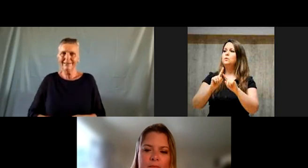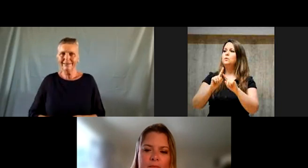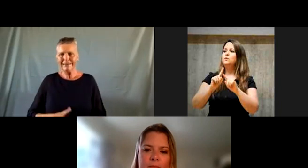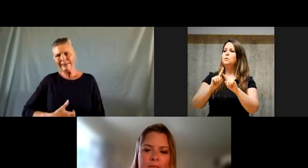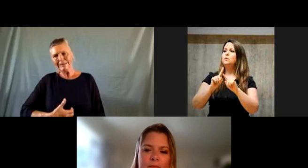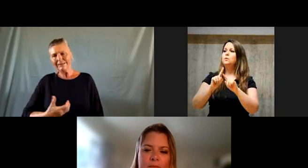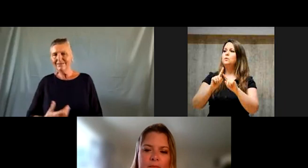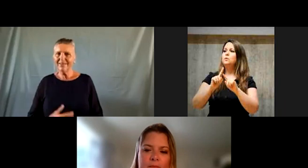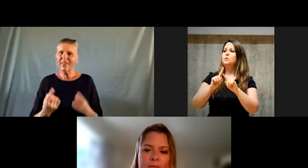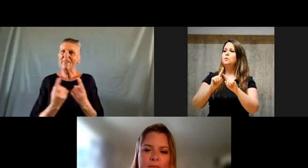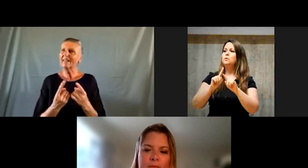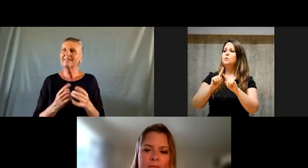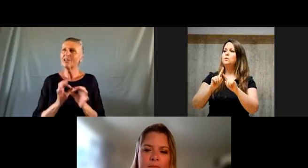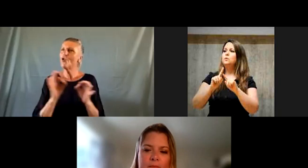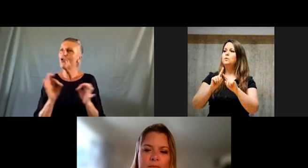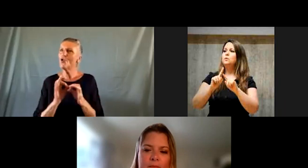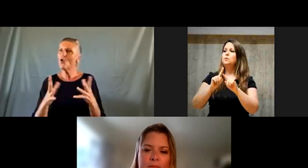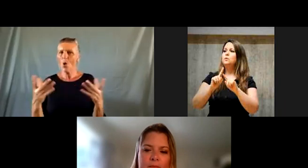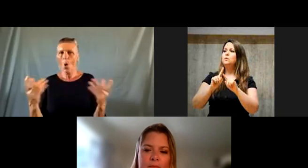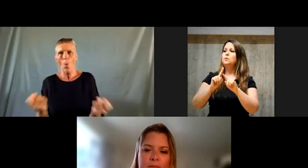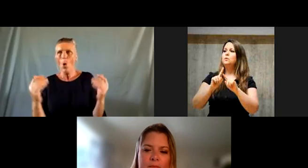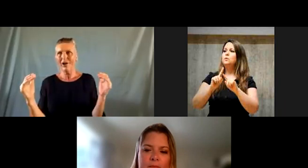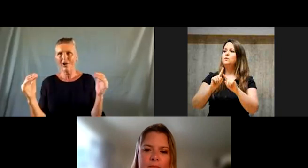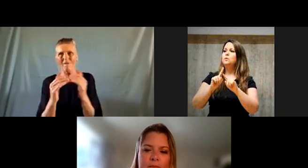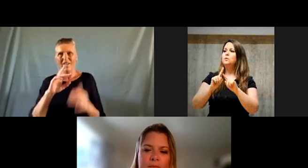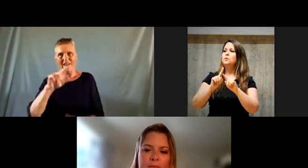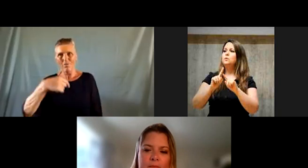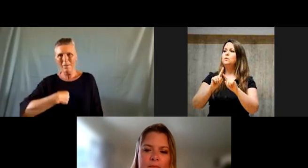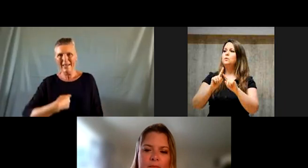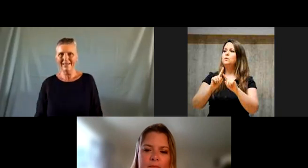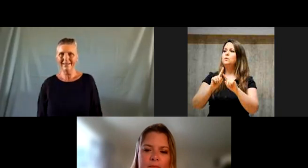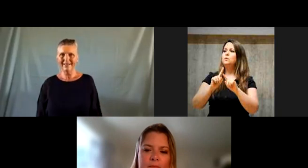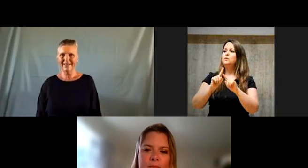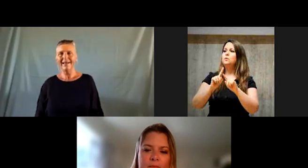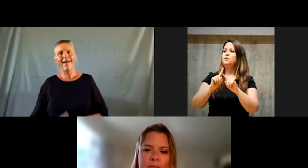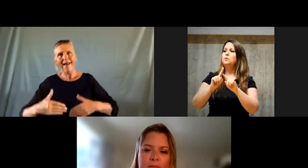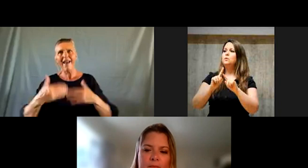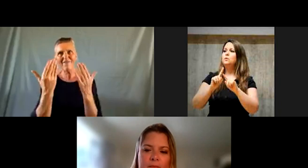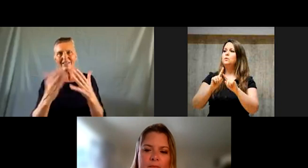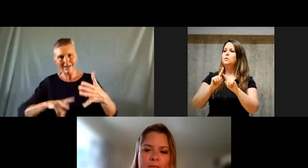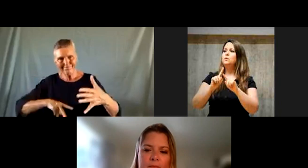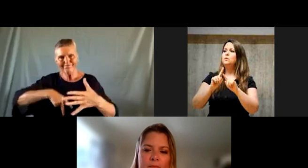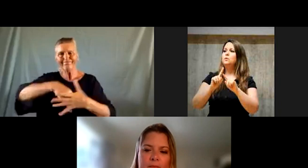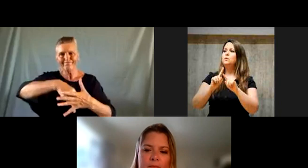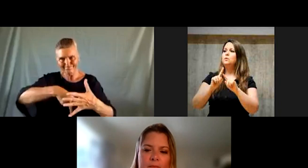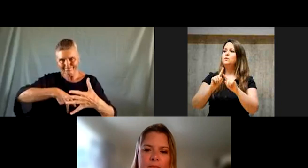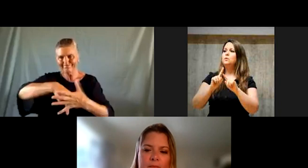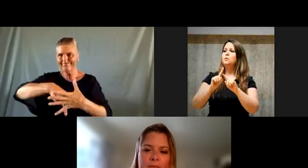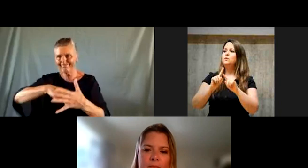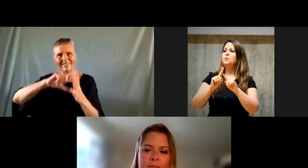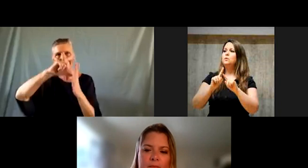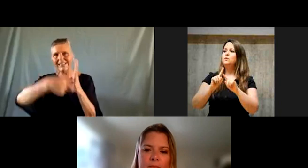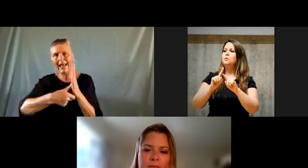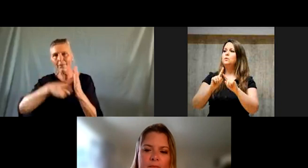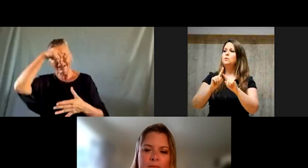feasible to live in this world that every day we face disabling experiences.